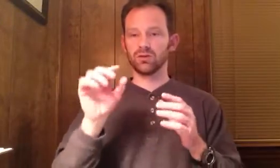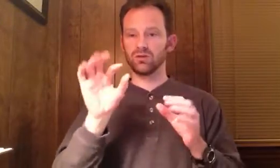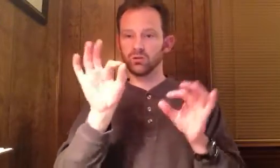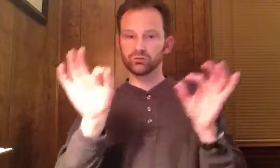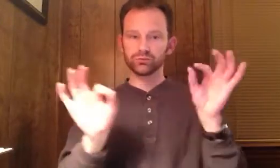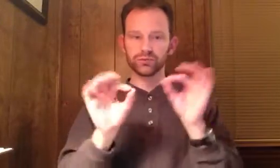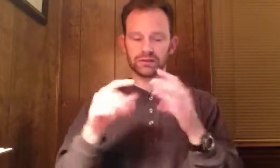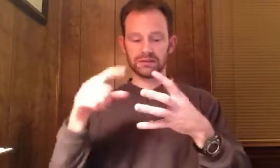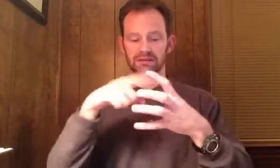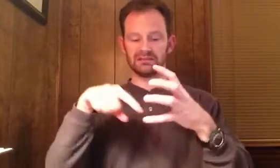process of